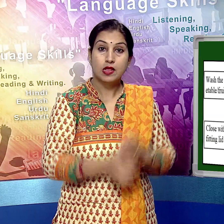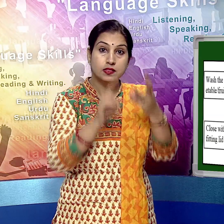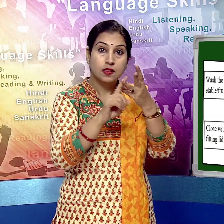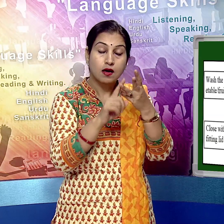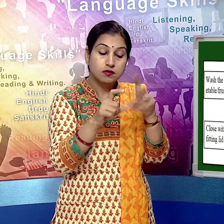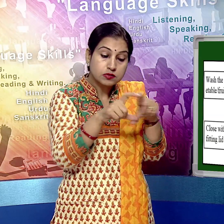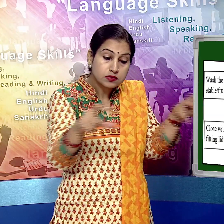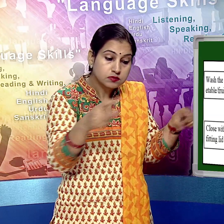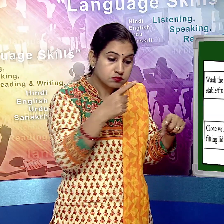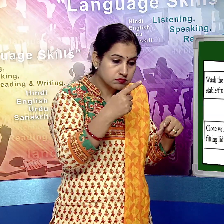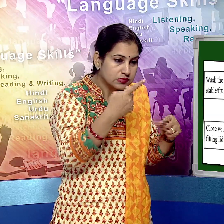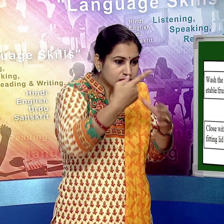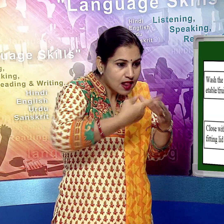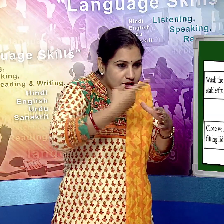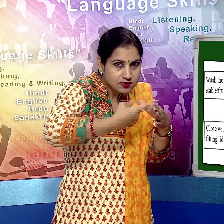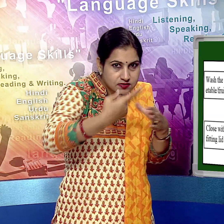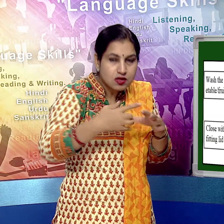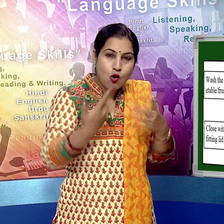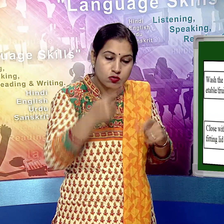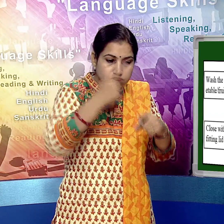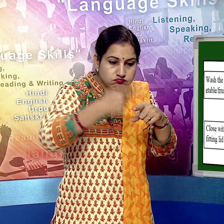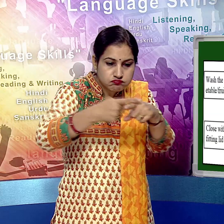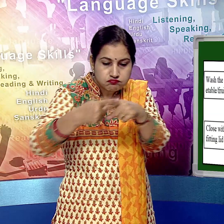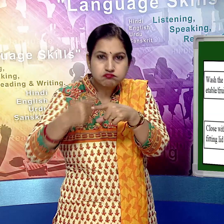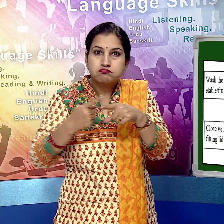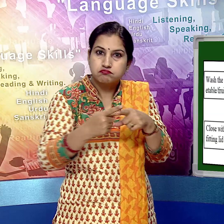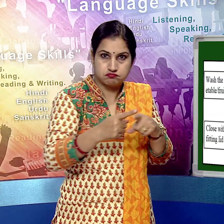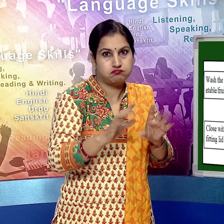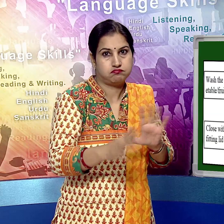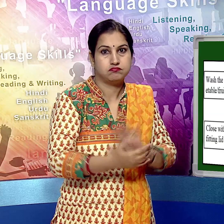Third is we cut them into slices on a clean board.